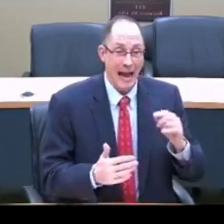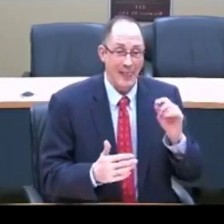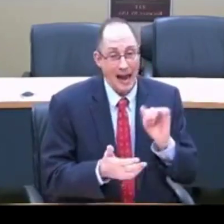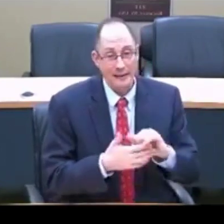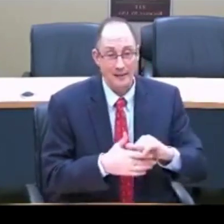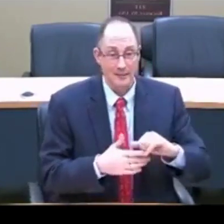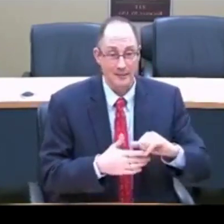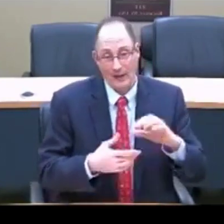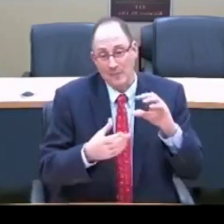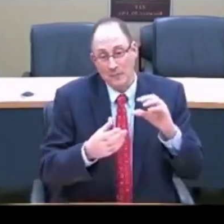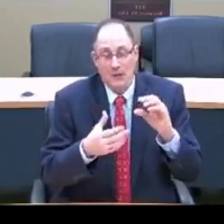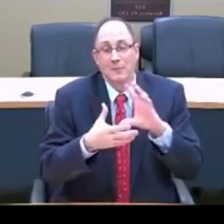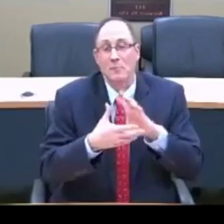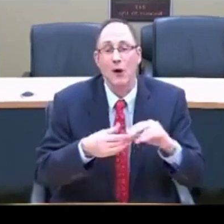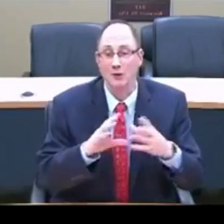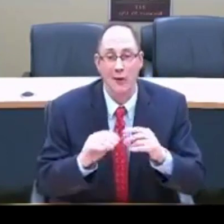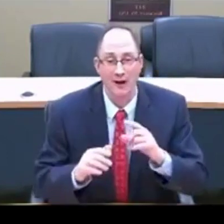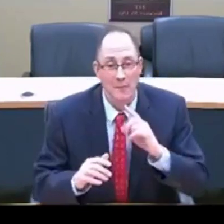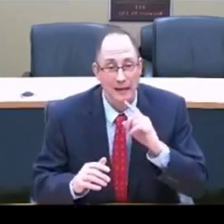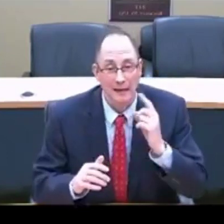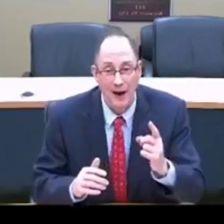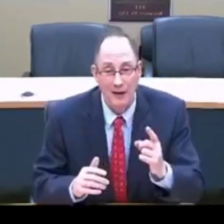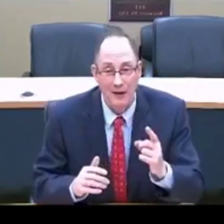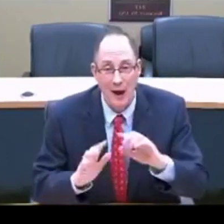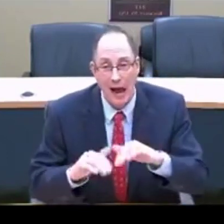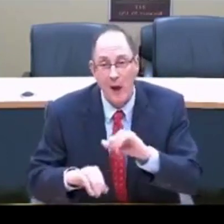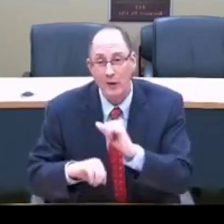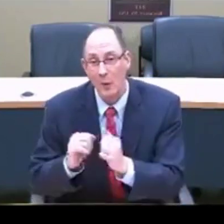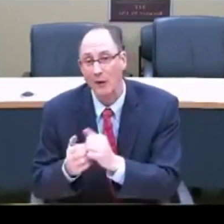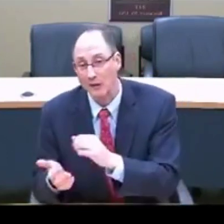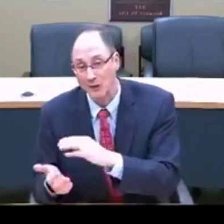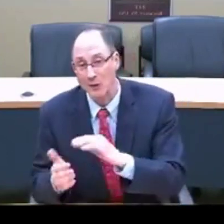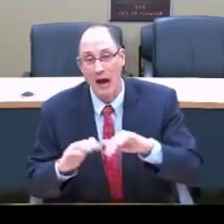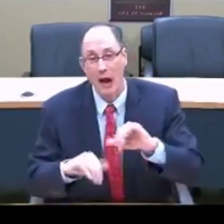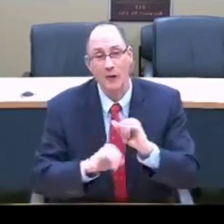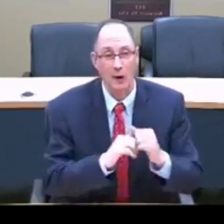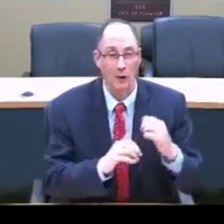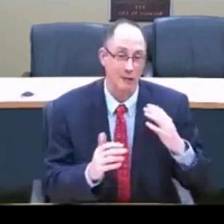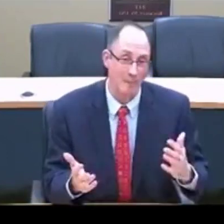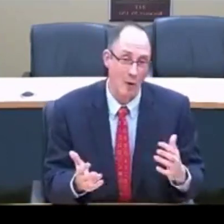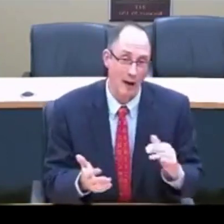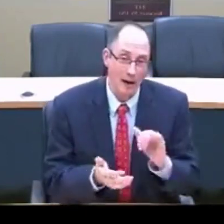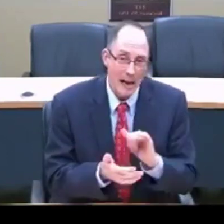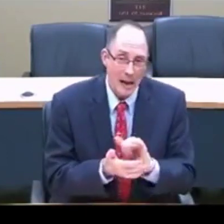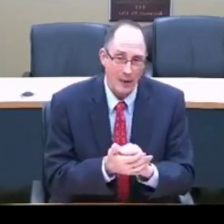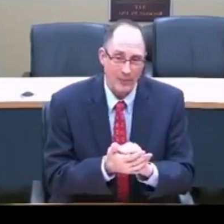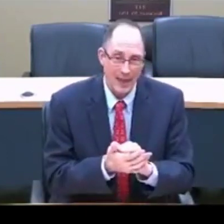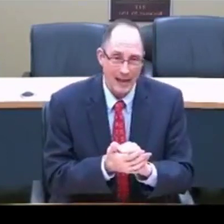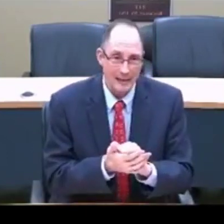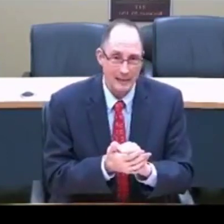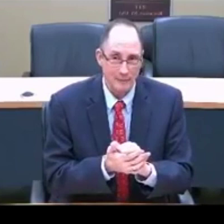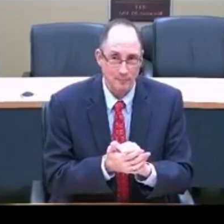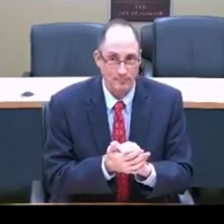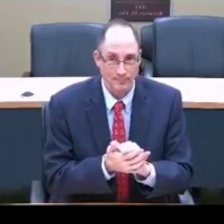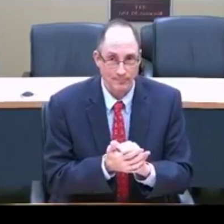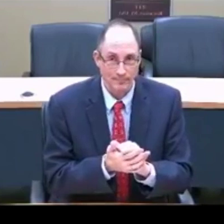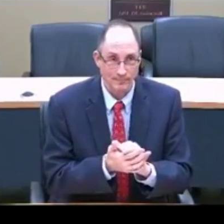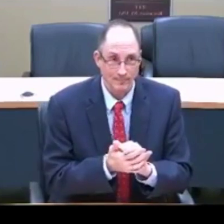And that's, that's, there's more story for me to tell you how we work with the student, how we work with the employer. But that is,